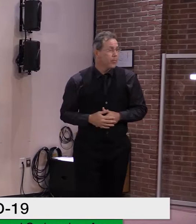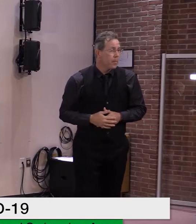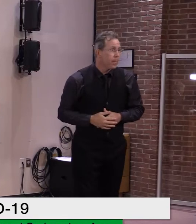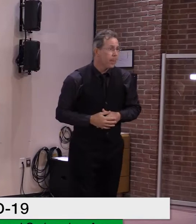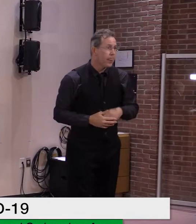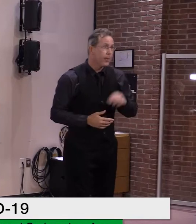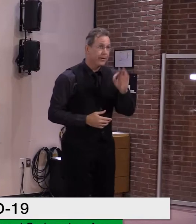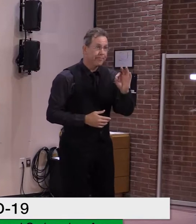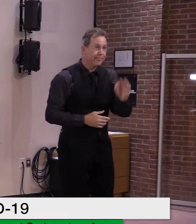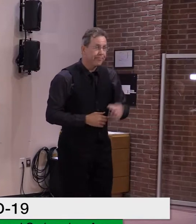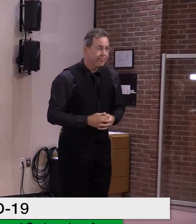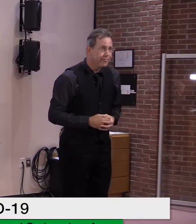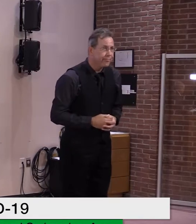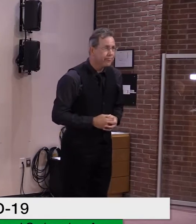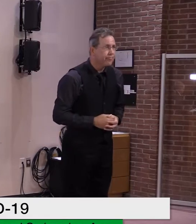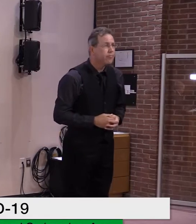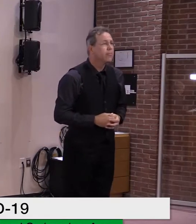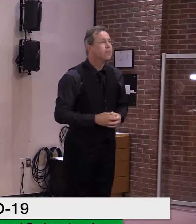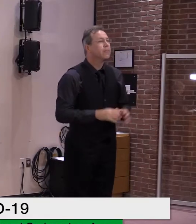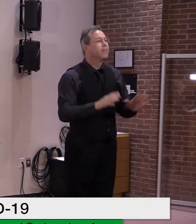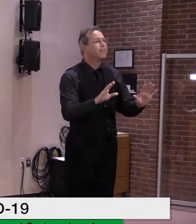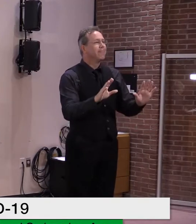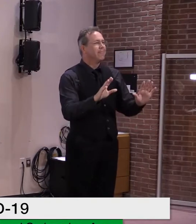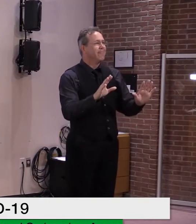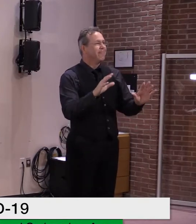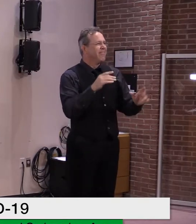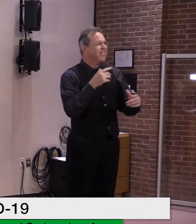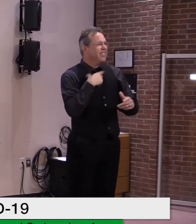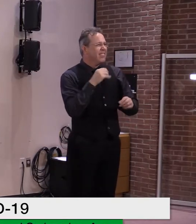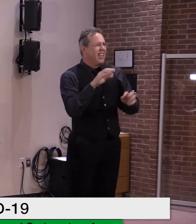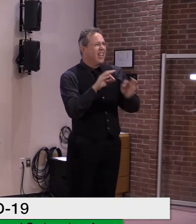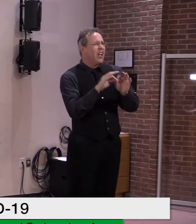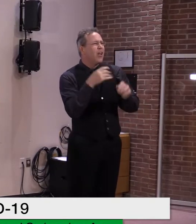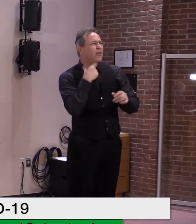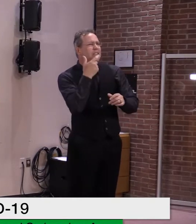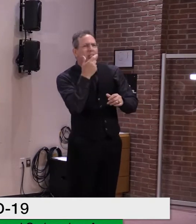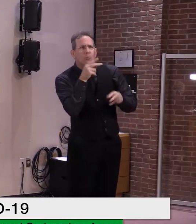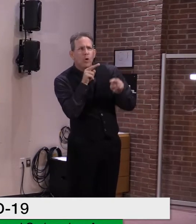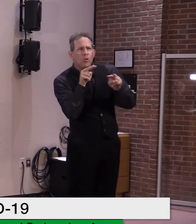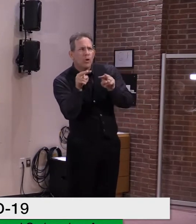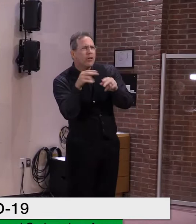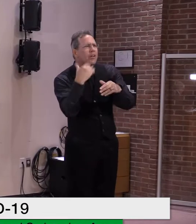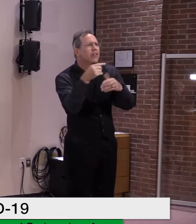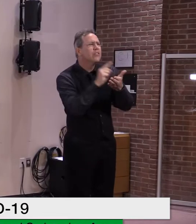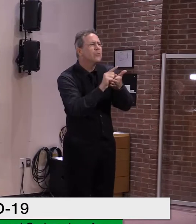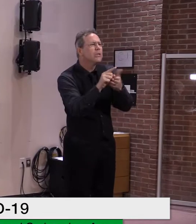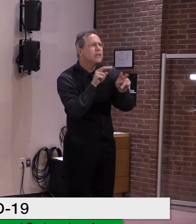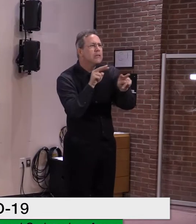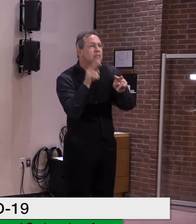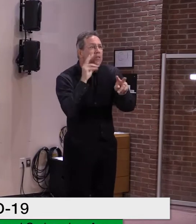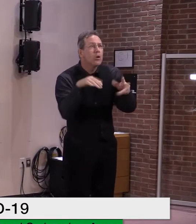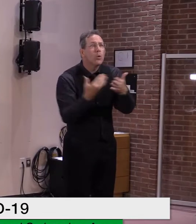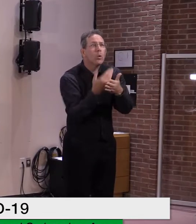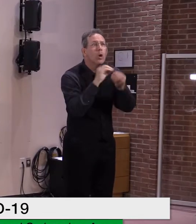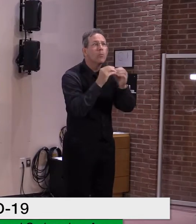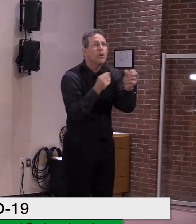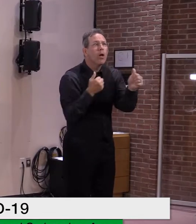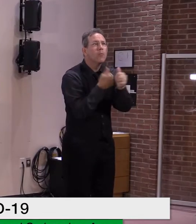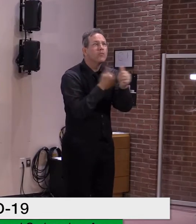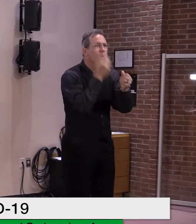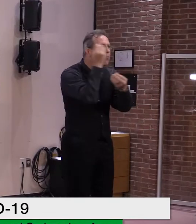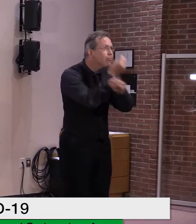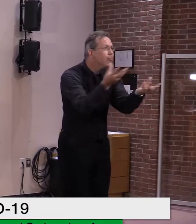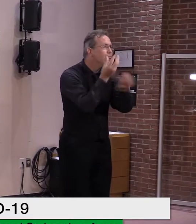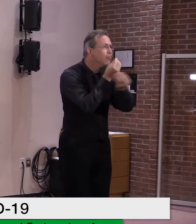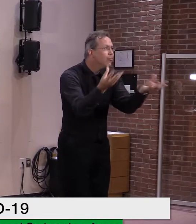855-722-7878. Stay tuned later in the week for another update with the new walk-in opportunities, including